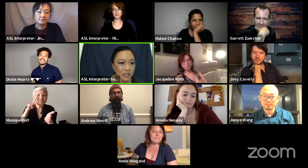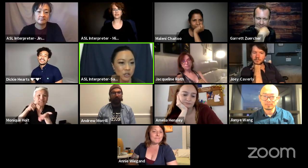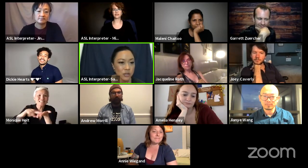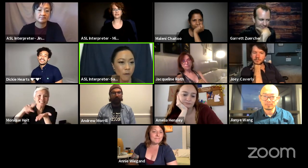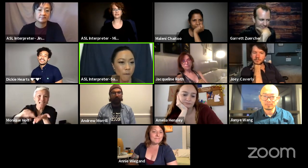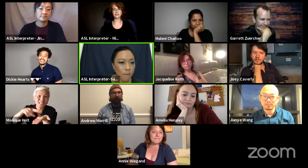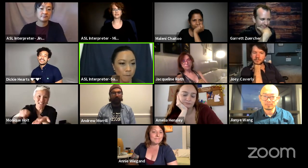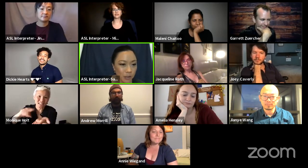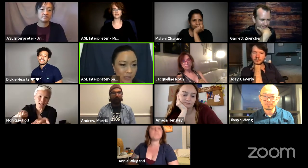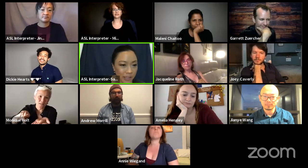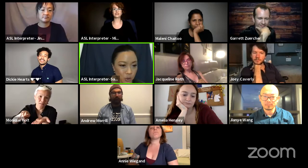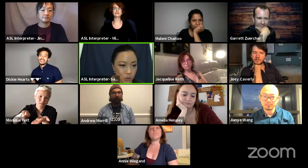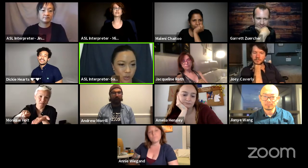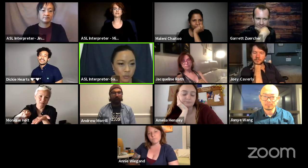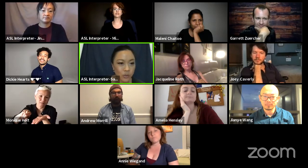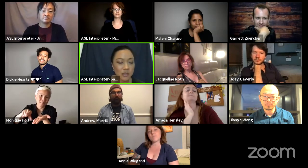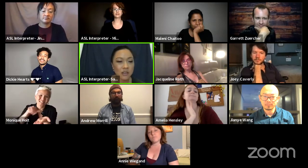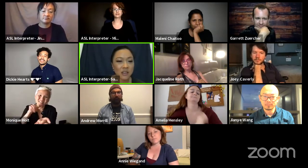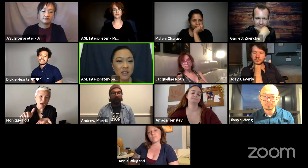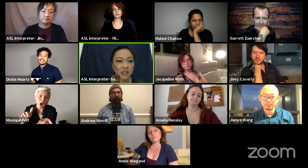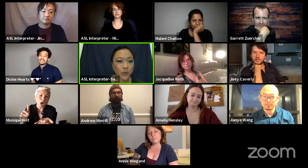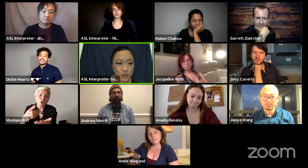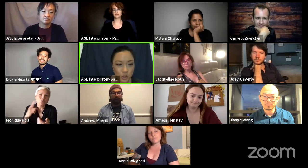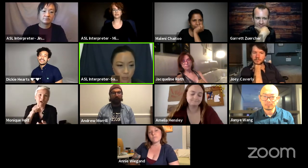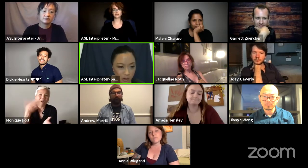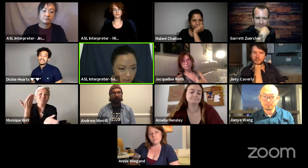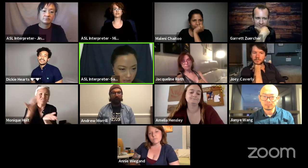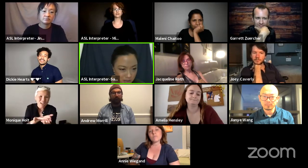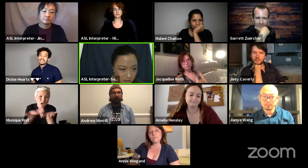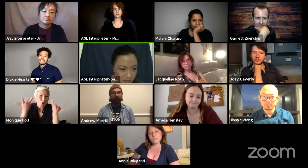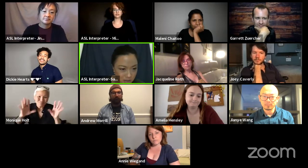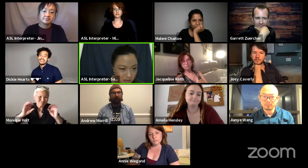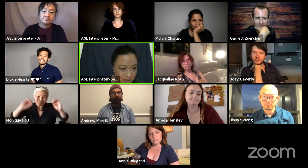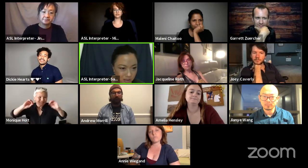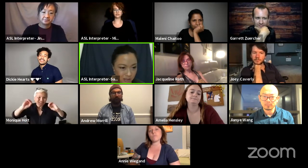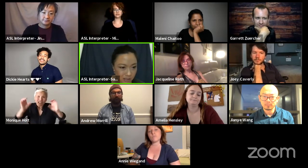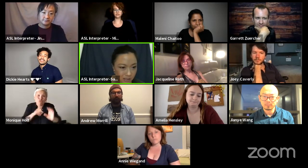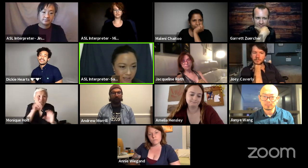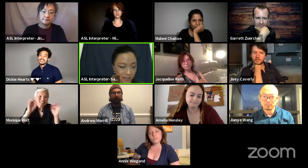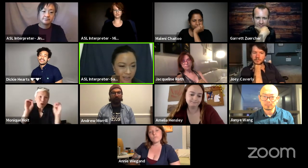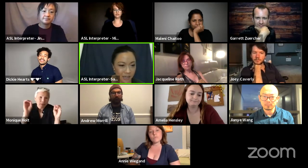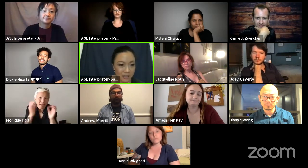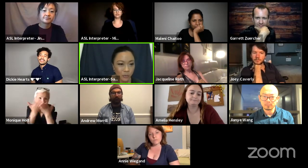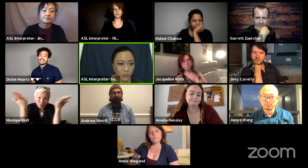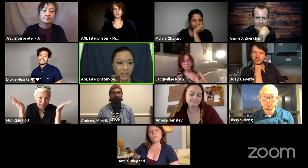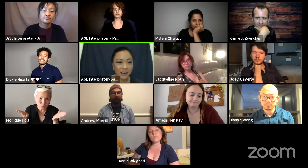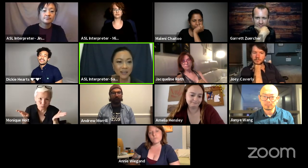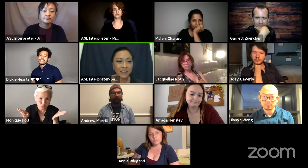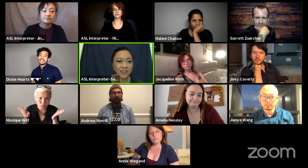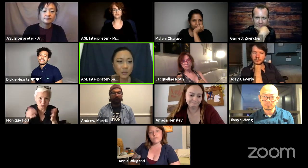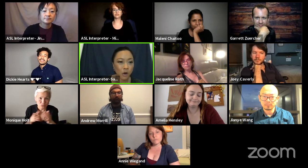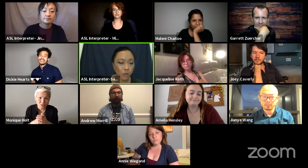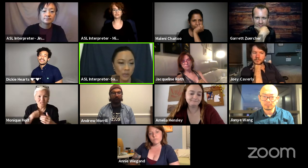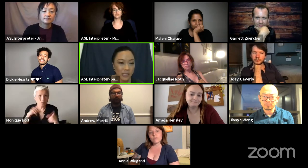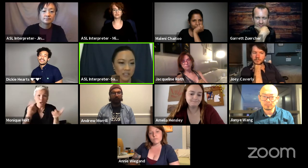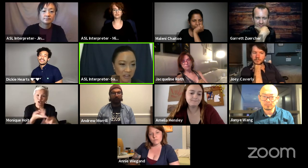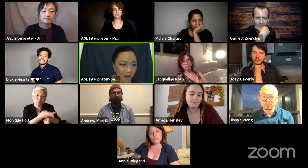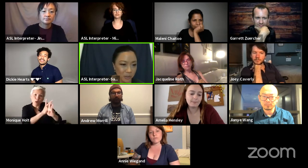just feel like the student was in the research process, and not that we had already done that